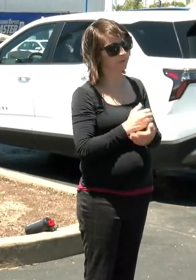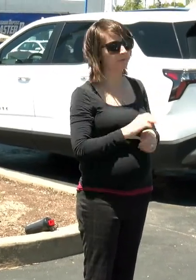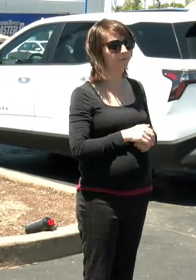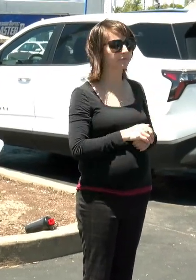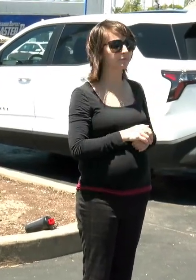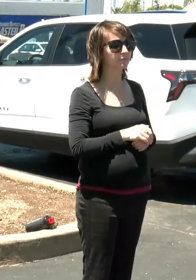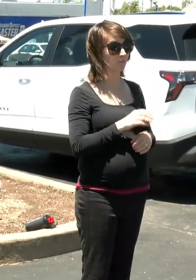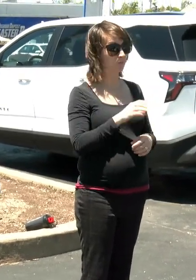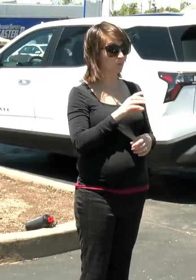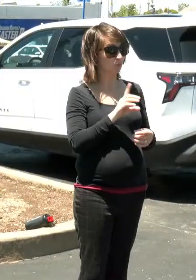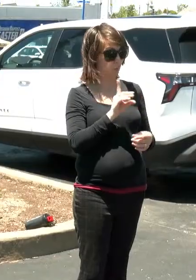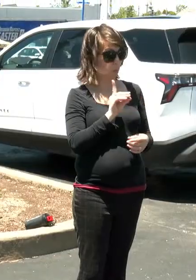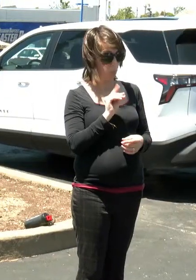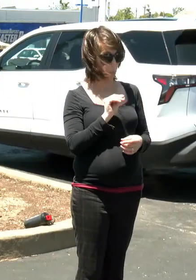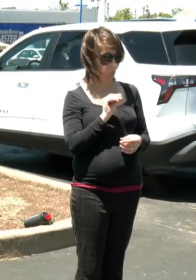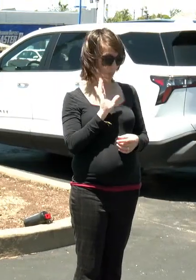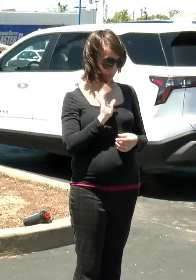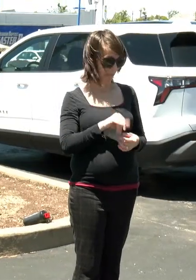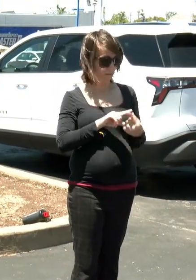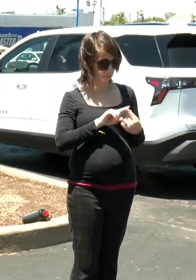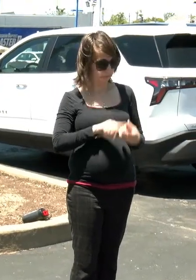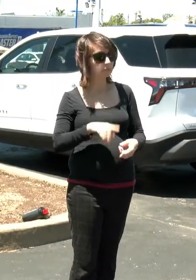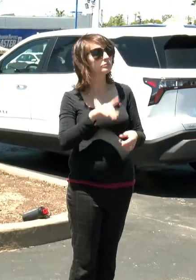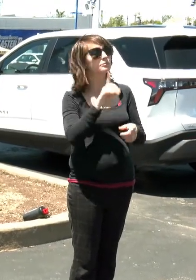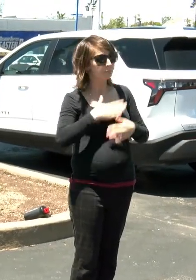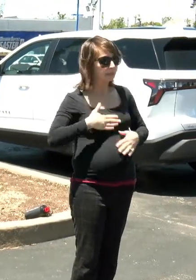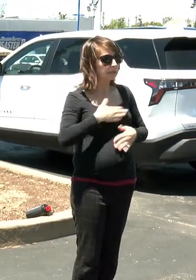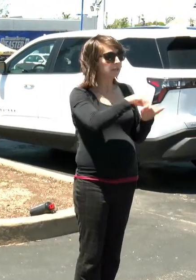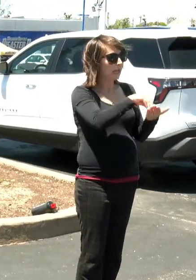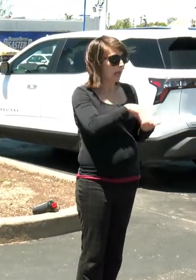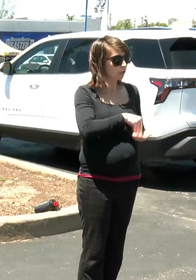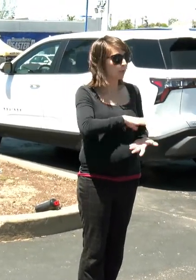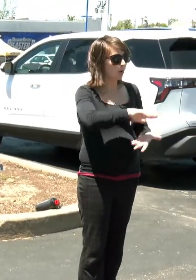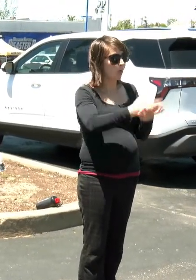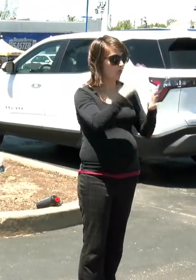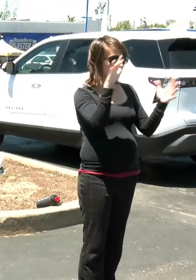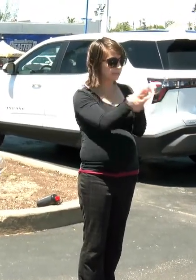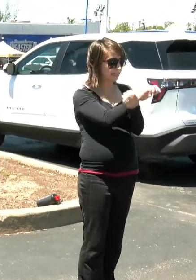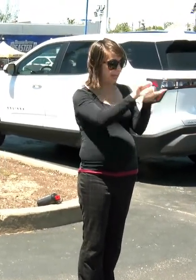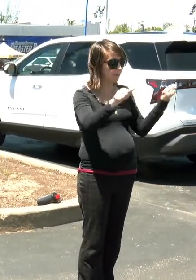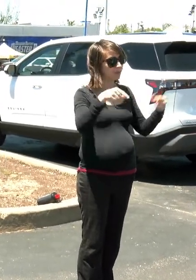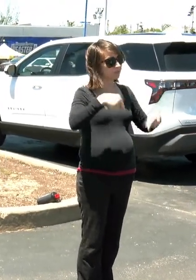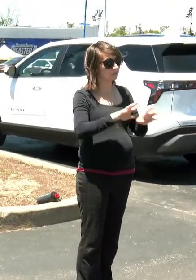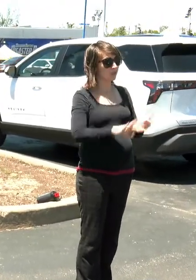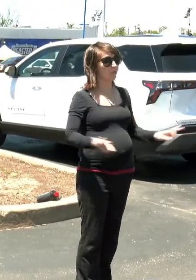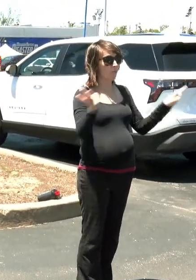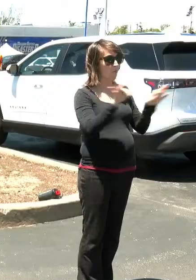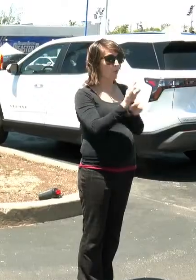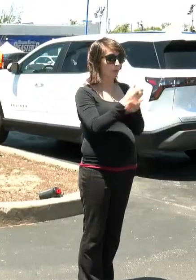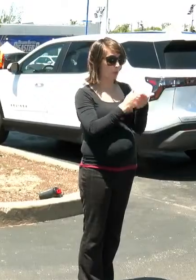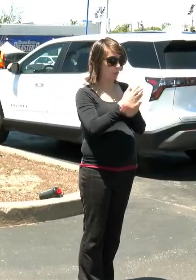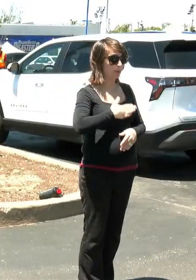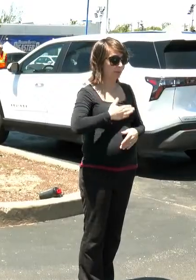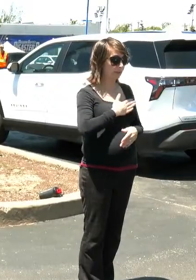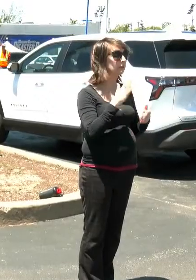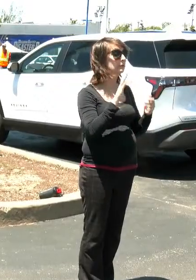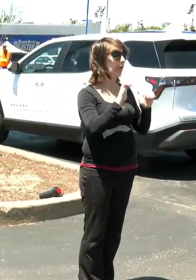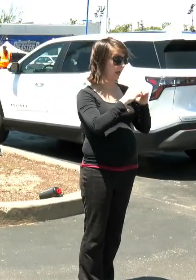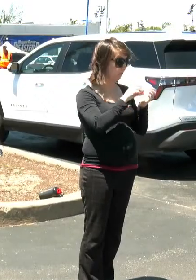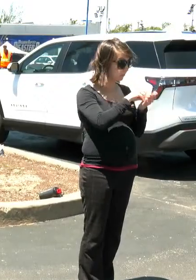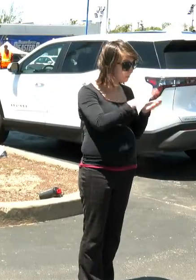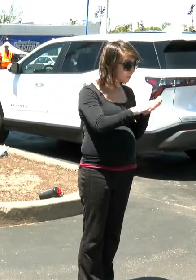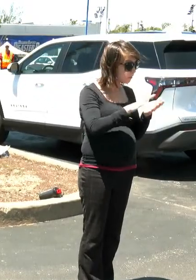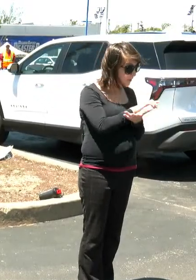To that end, I want to encourage residents to document damage. This is a very important component here, through photos